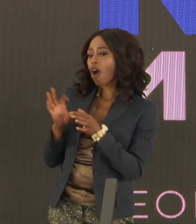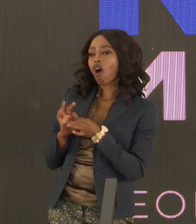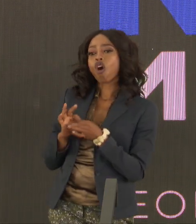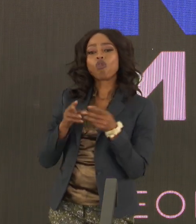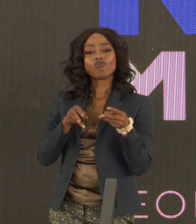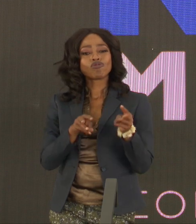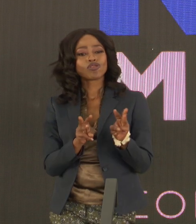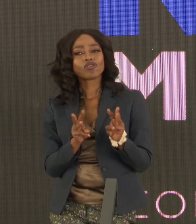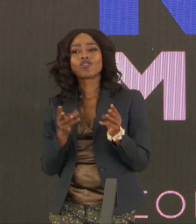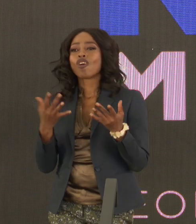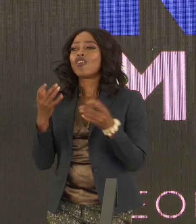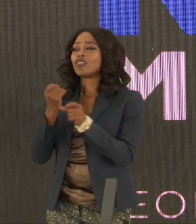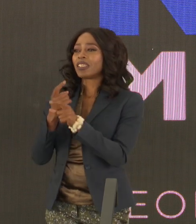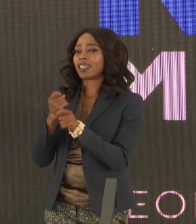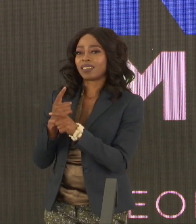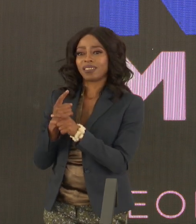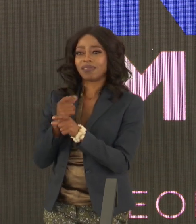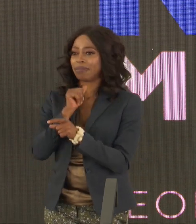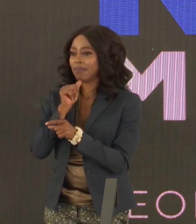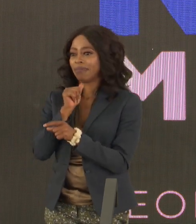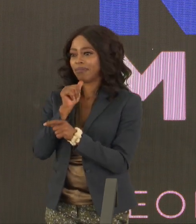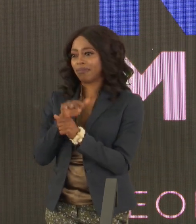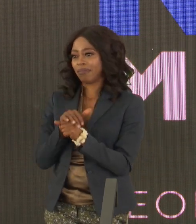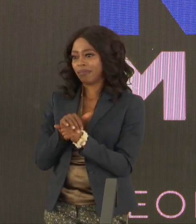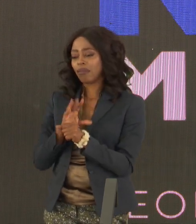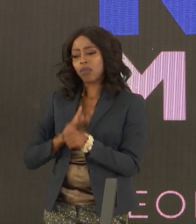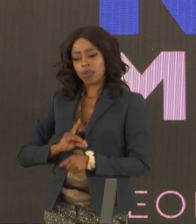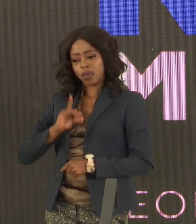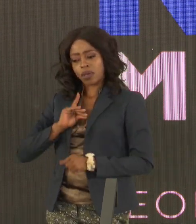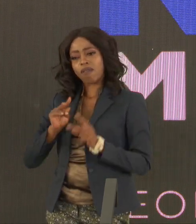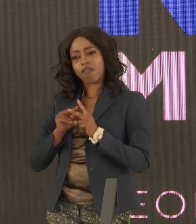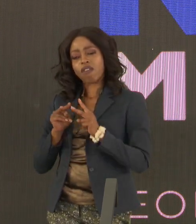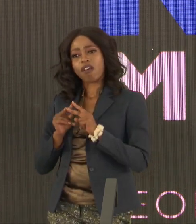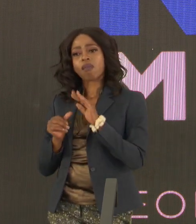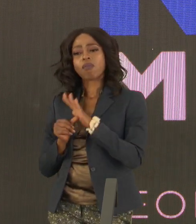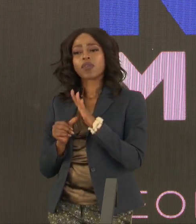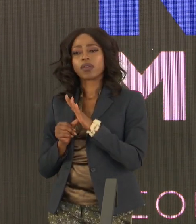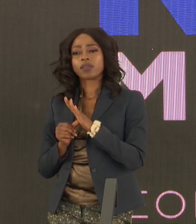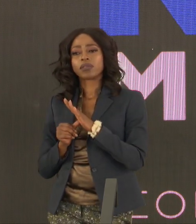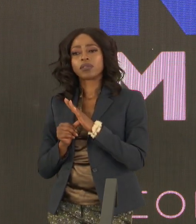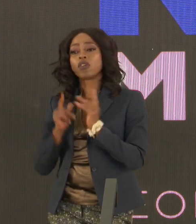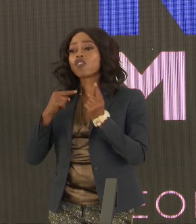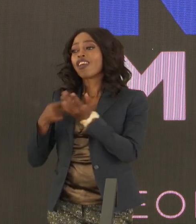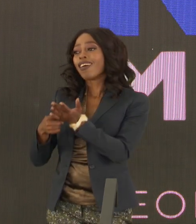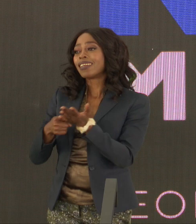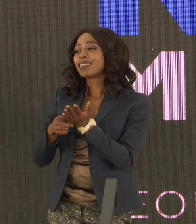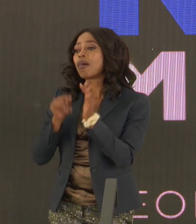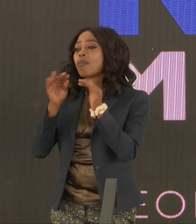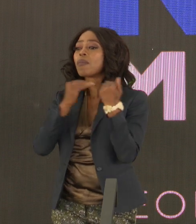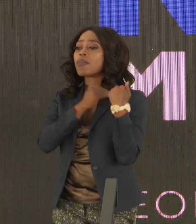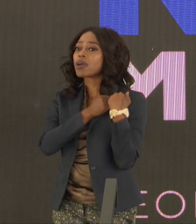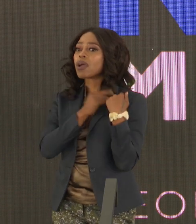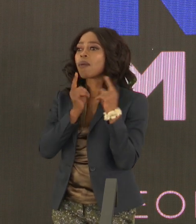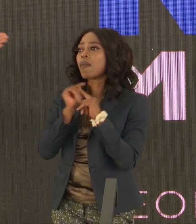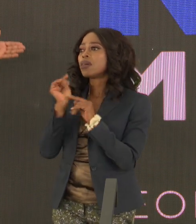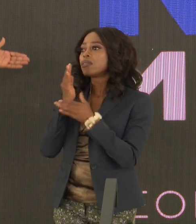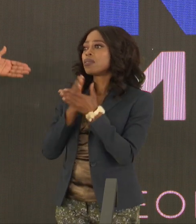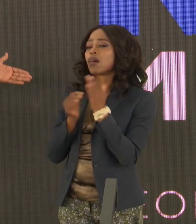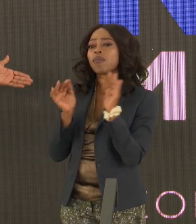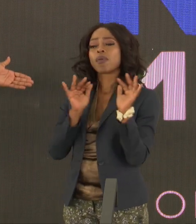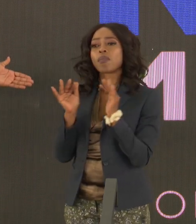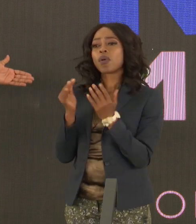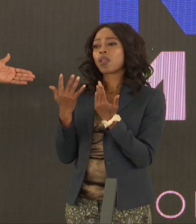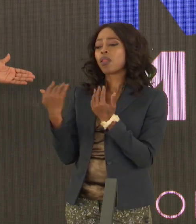the street, or in a taxi. Dignity matters. We can't talk about public safety and some people are expected